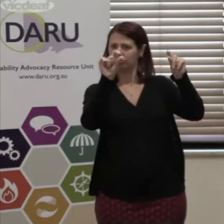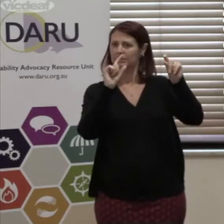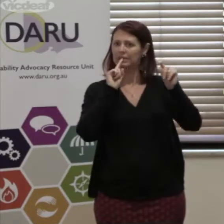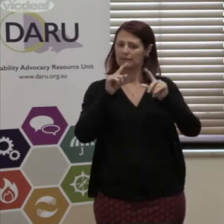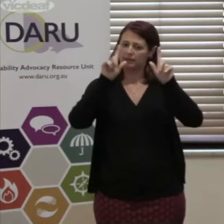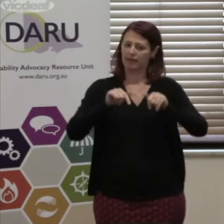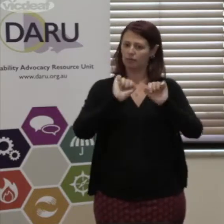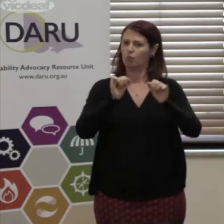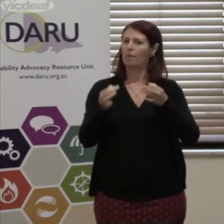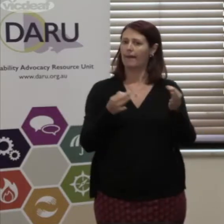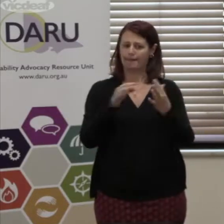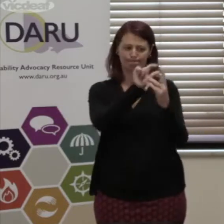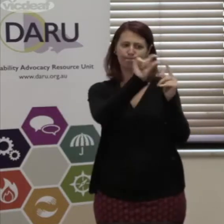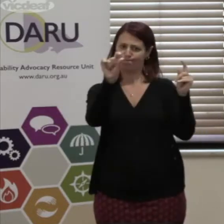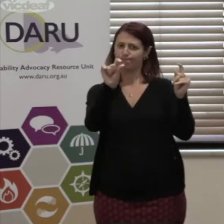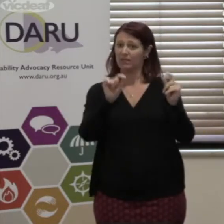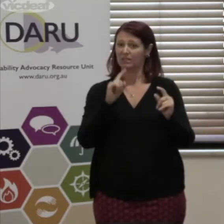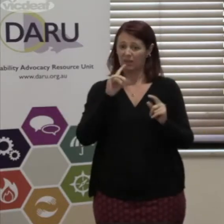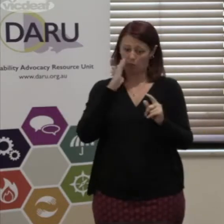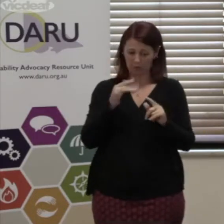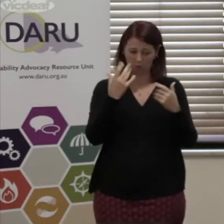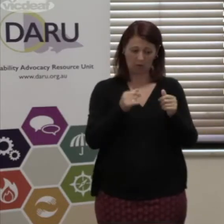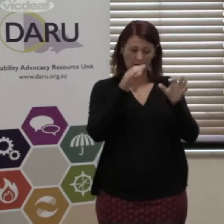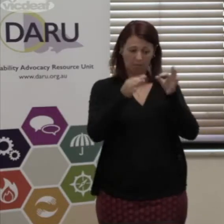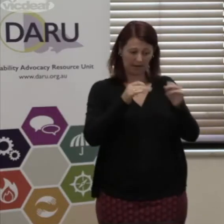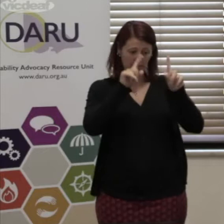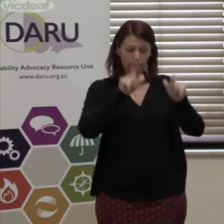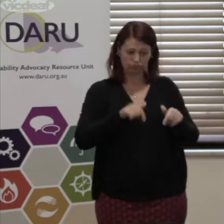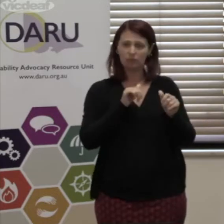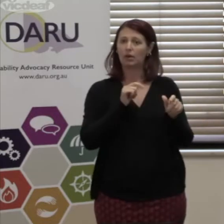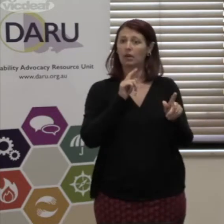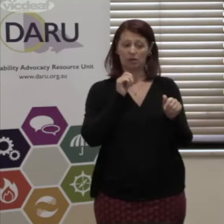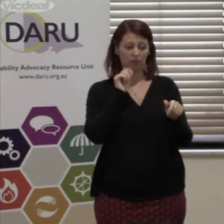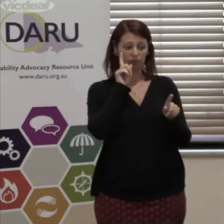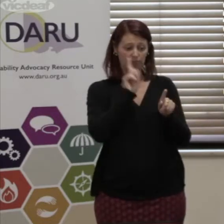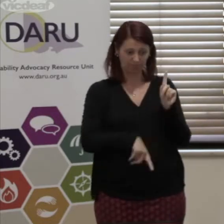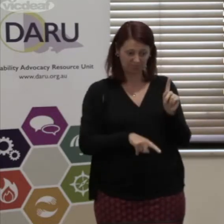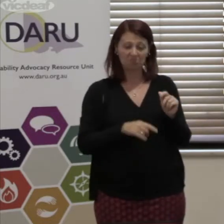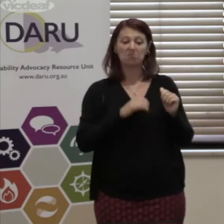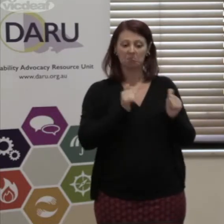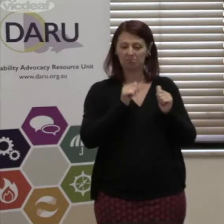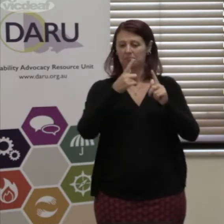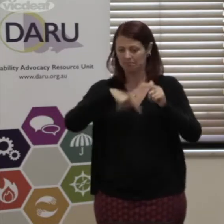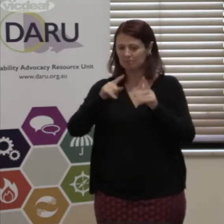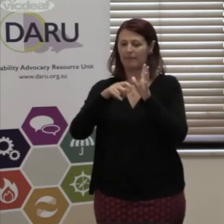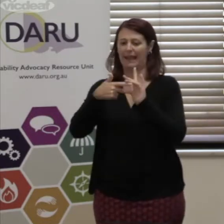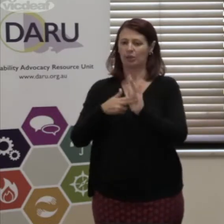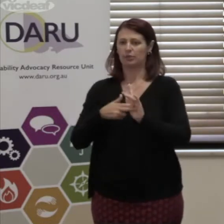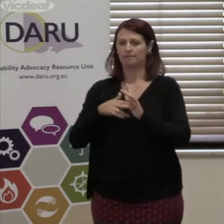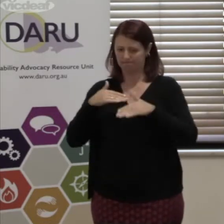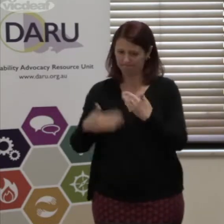or starting your plan, they talk about once your plan is approved, it's time to put it into action. So